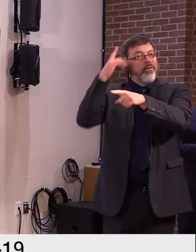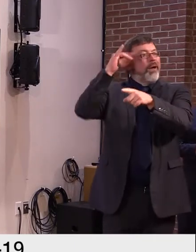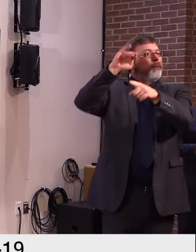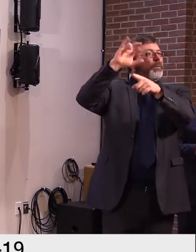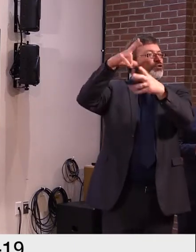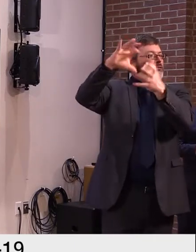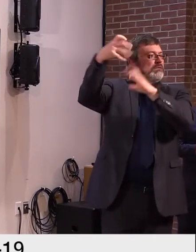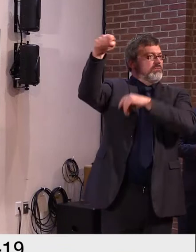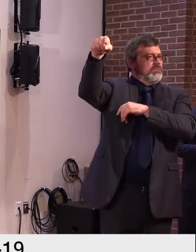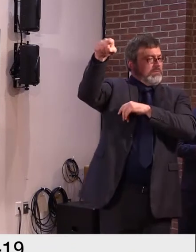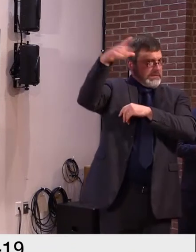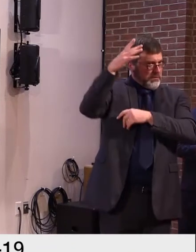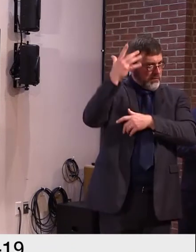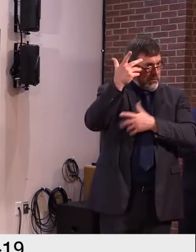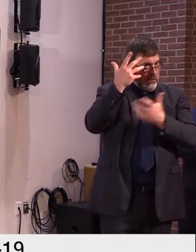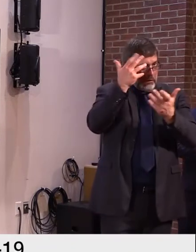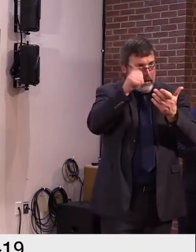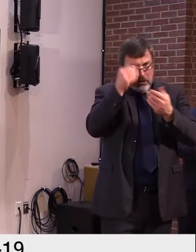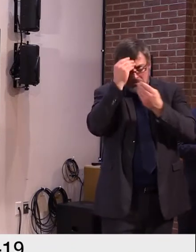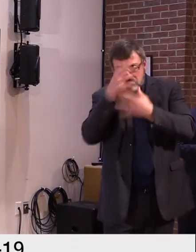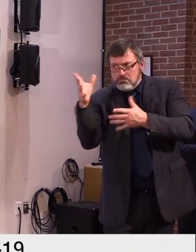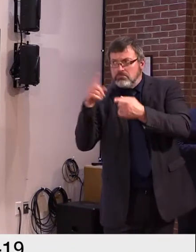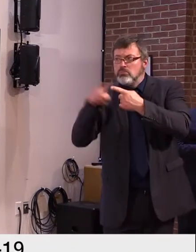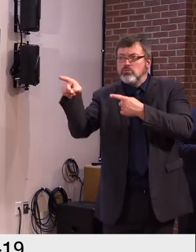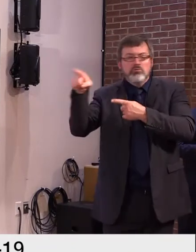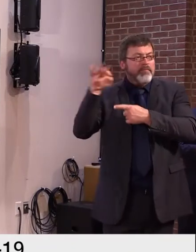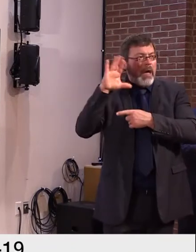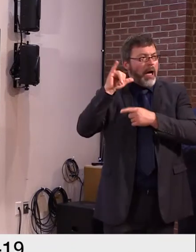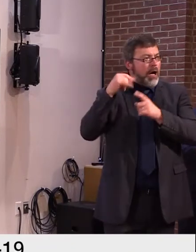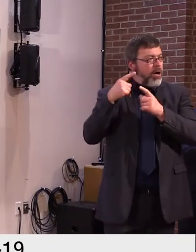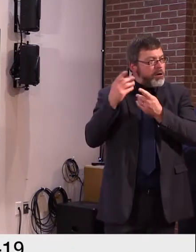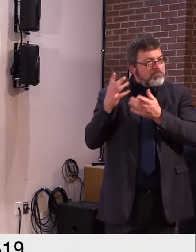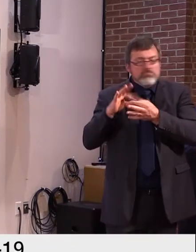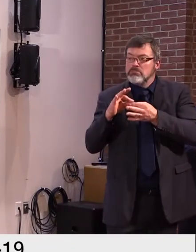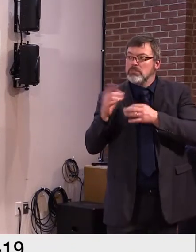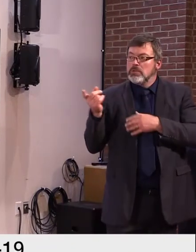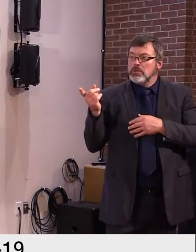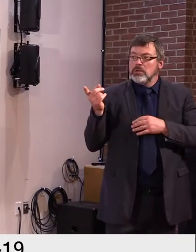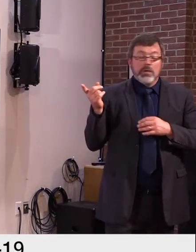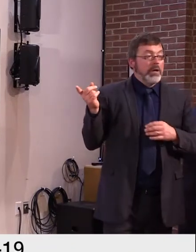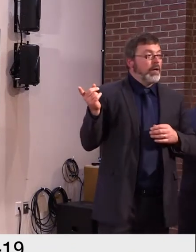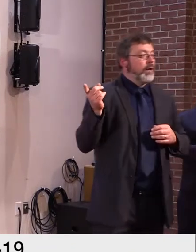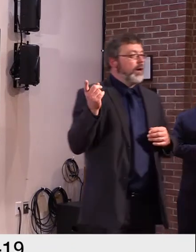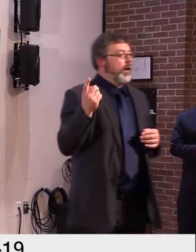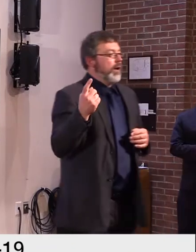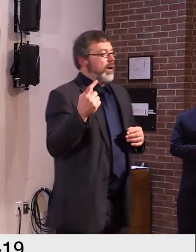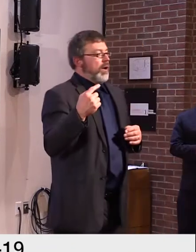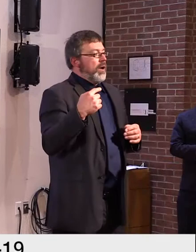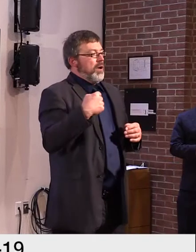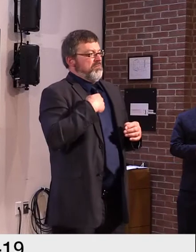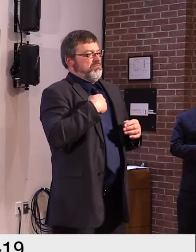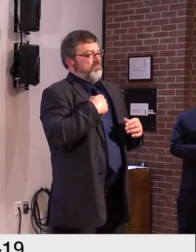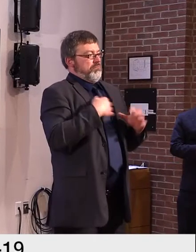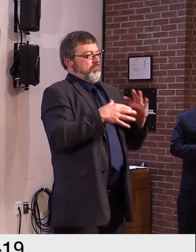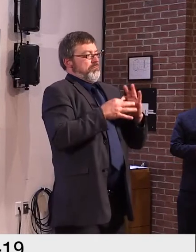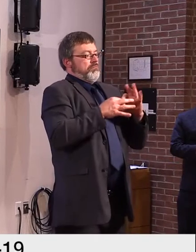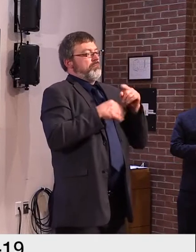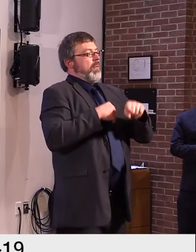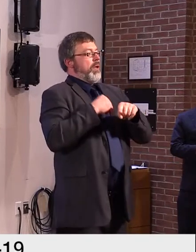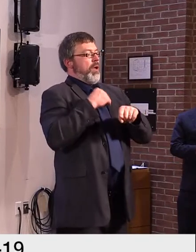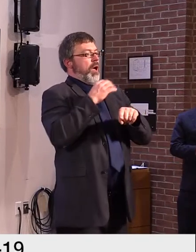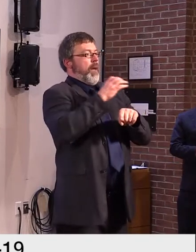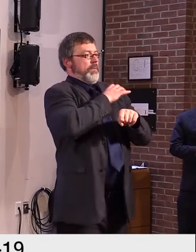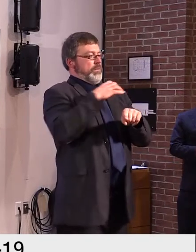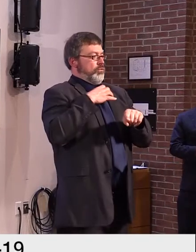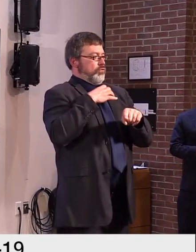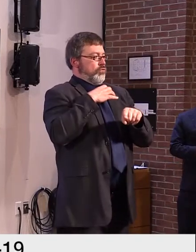incident. Again, I will probably let Commissioner Sherling answer that, but I would also say we have